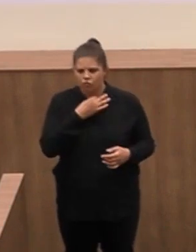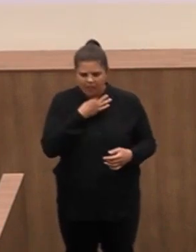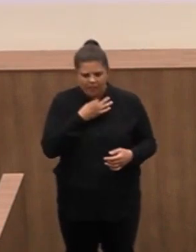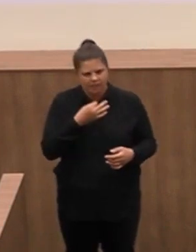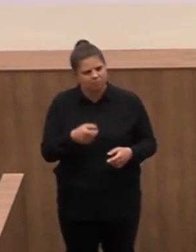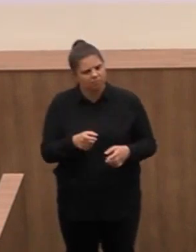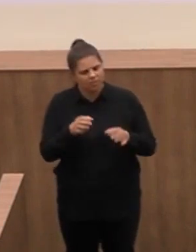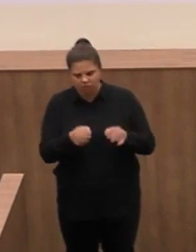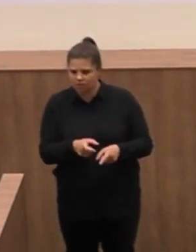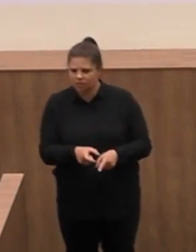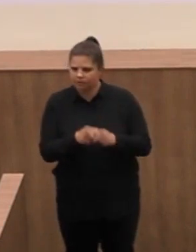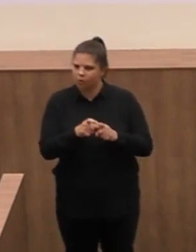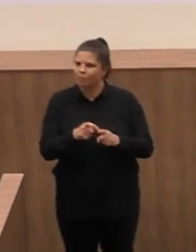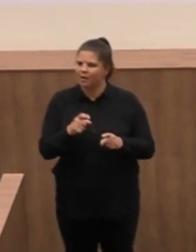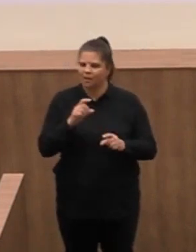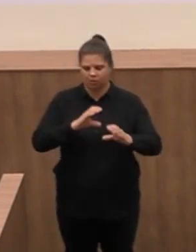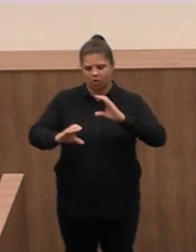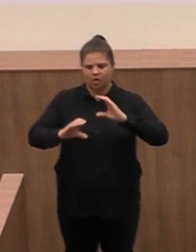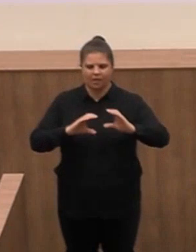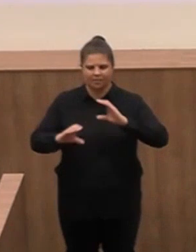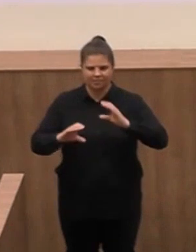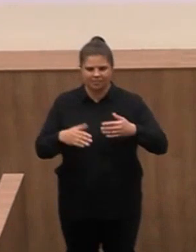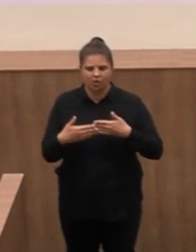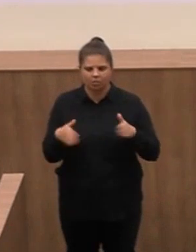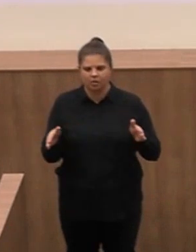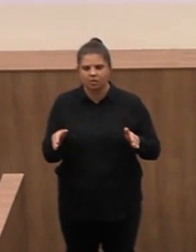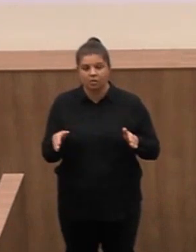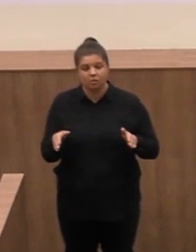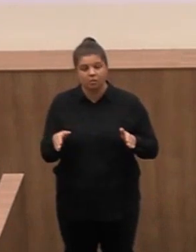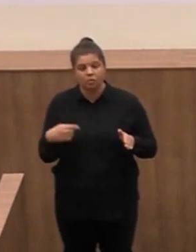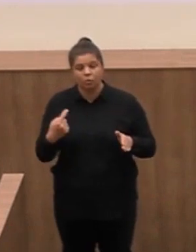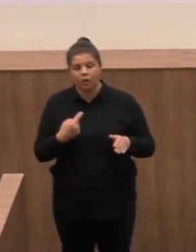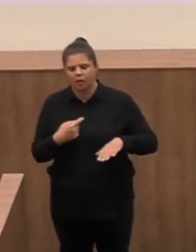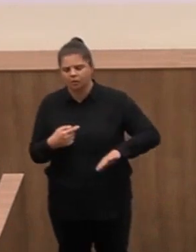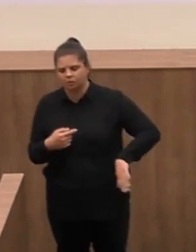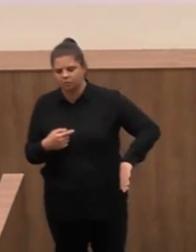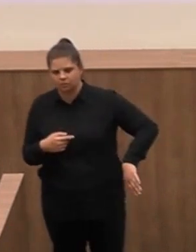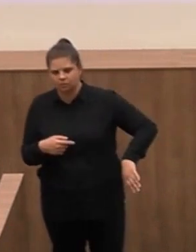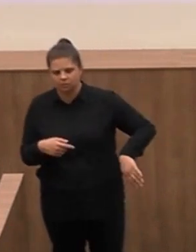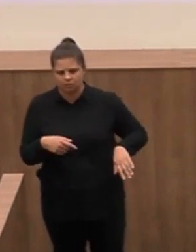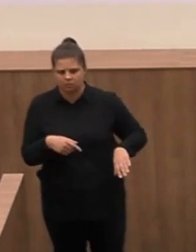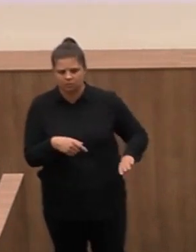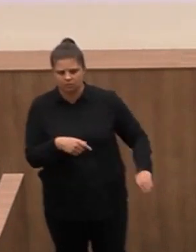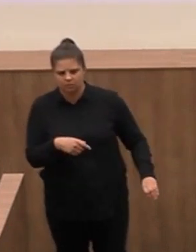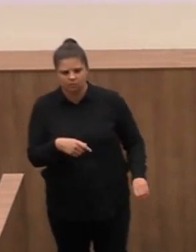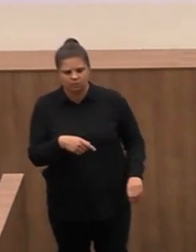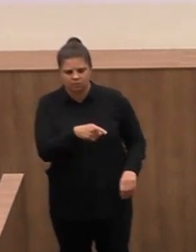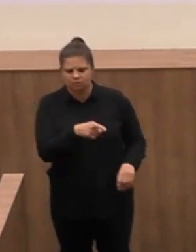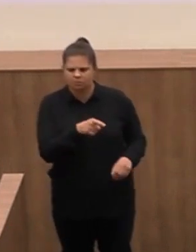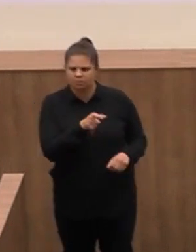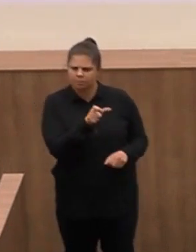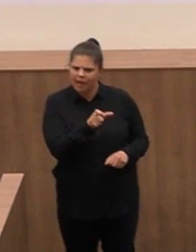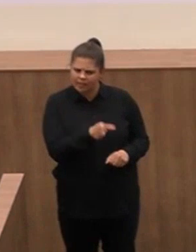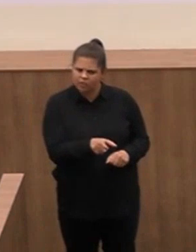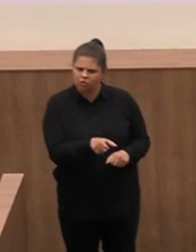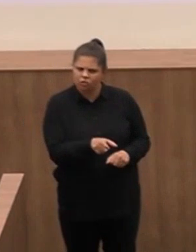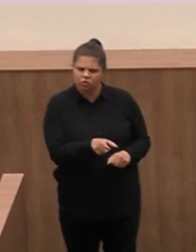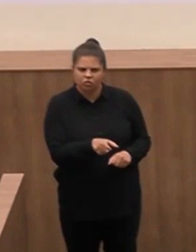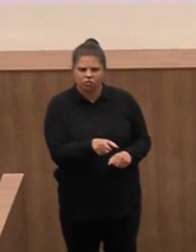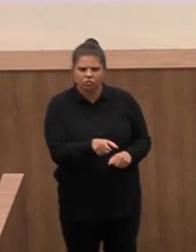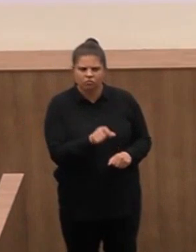well as medical professionals, and not just kind of pushing it back to you know, the patient and their you